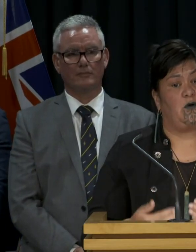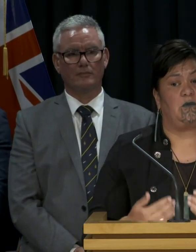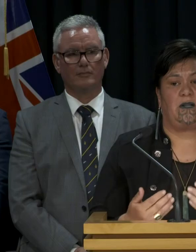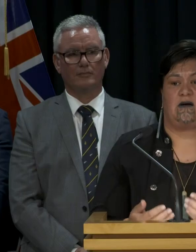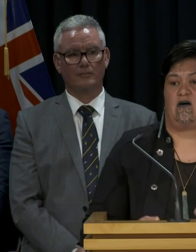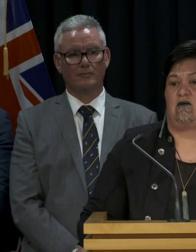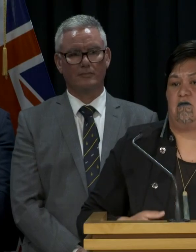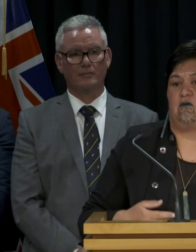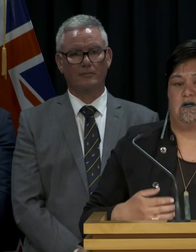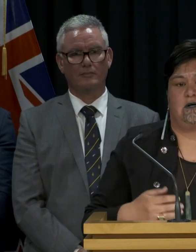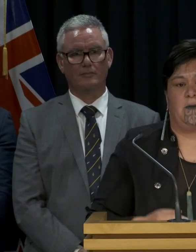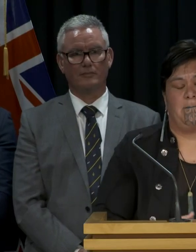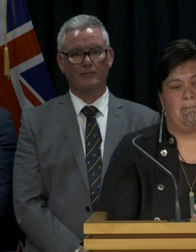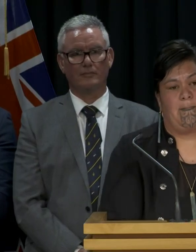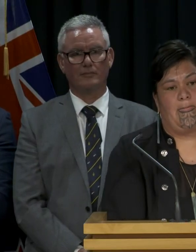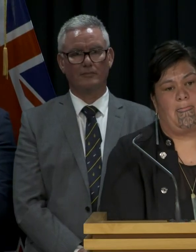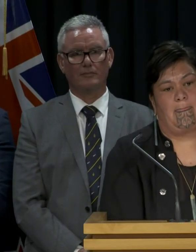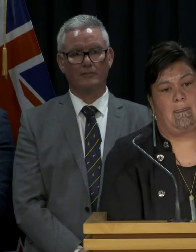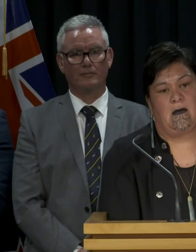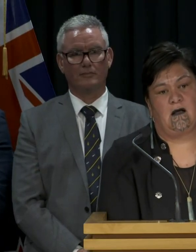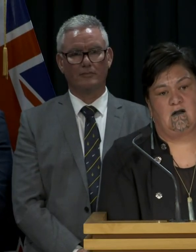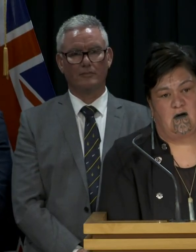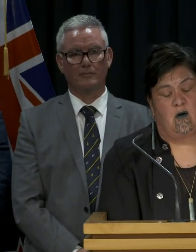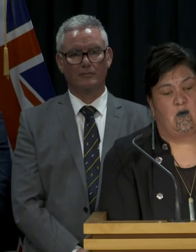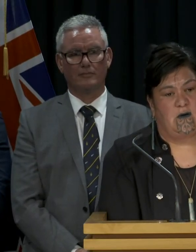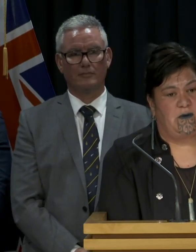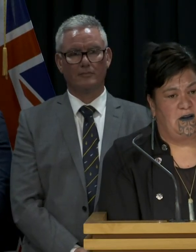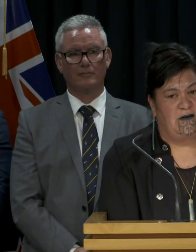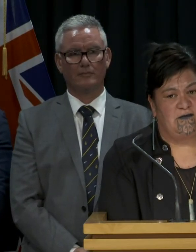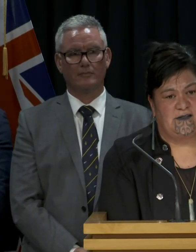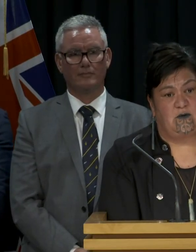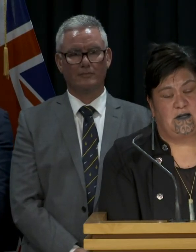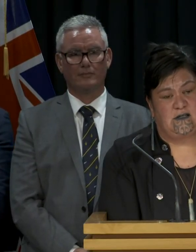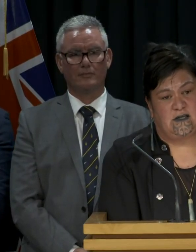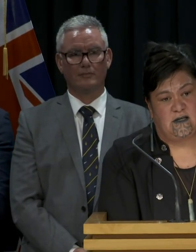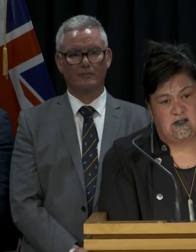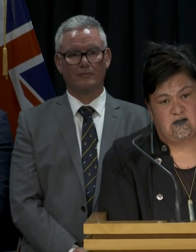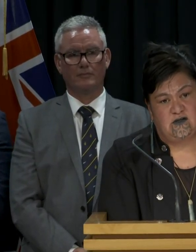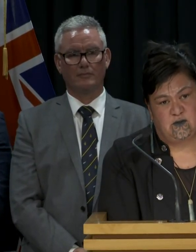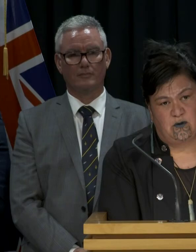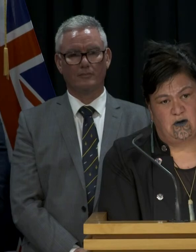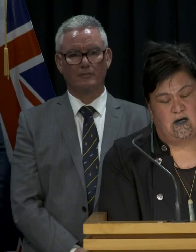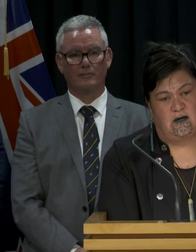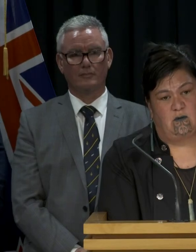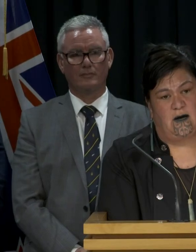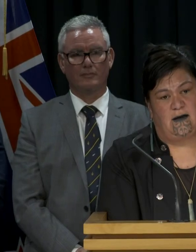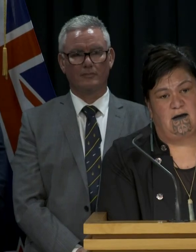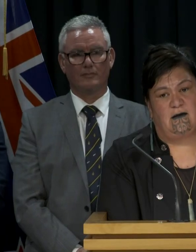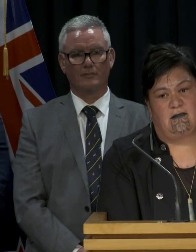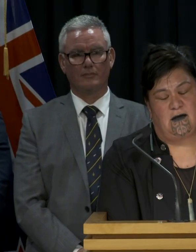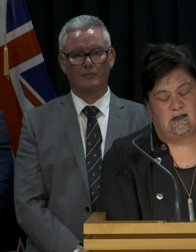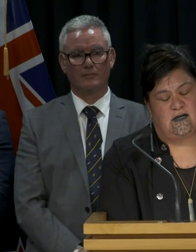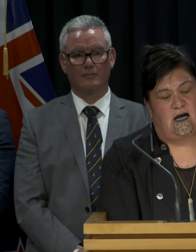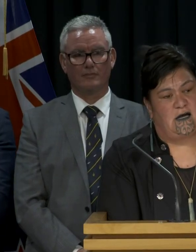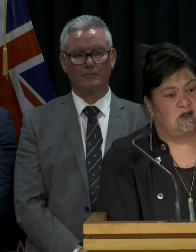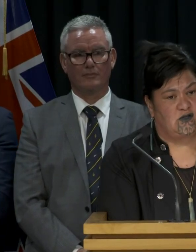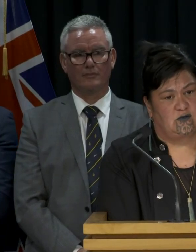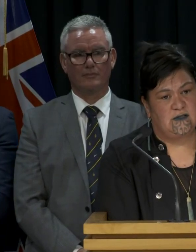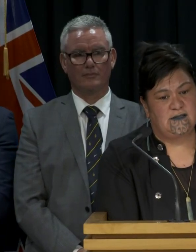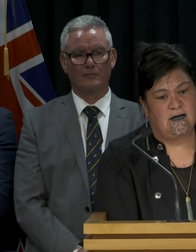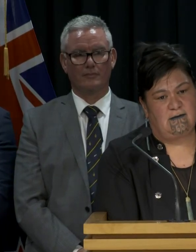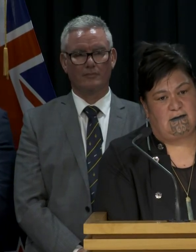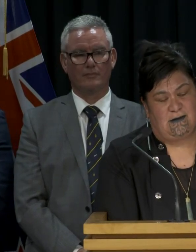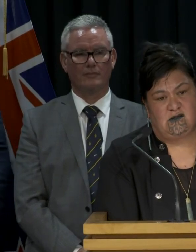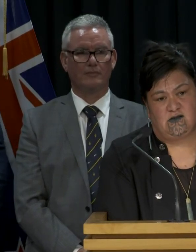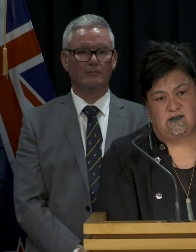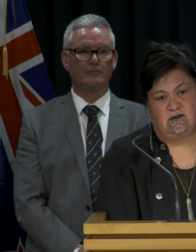determine our work plan going forward. This is unfair. Look, what I believe is that we need to continue to work in a way that